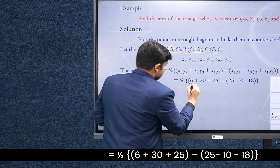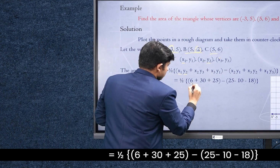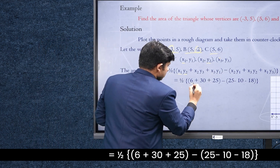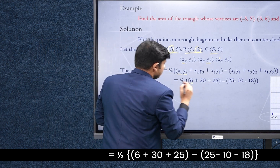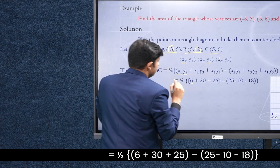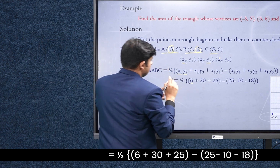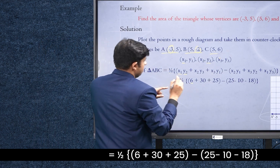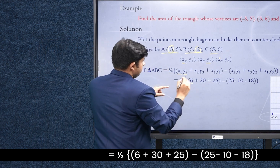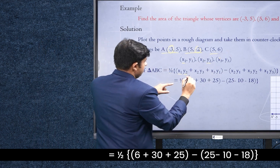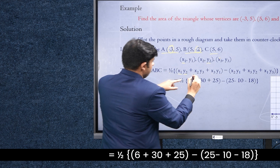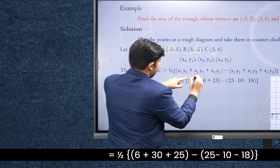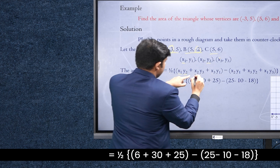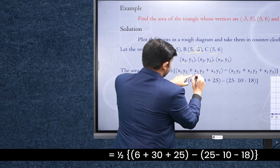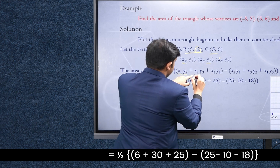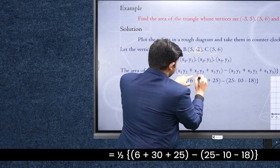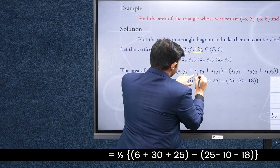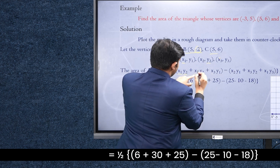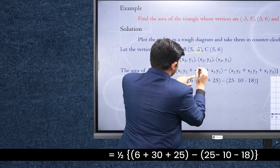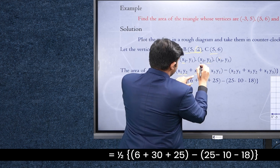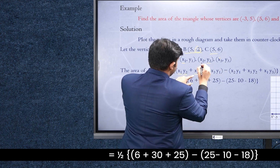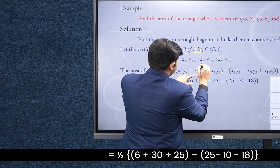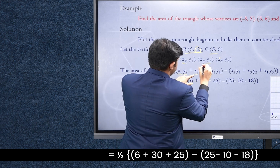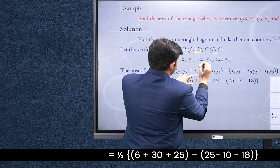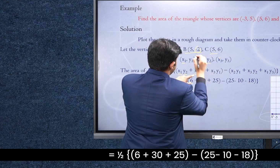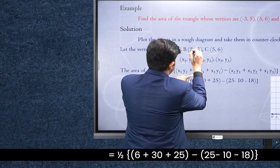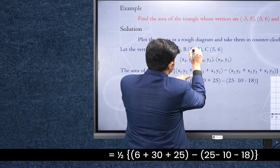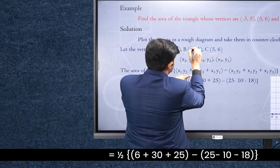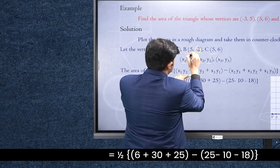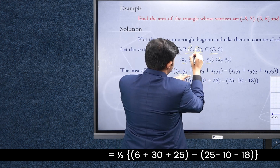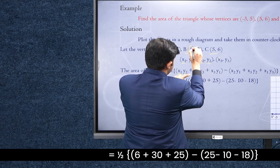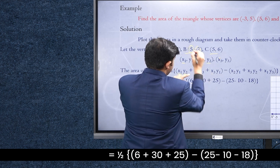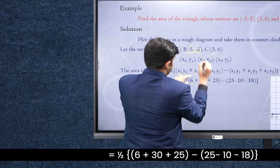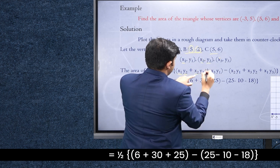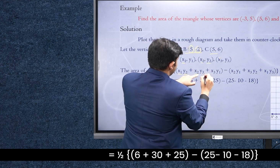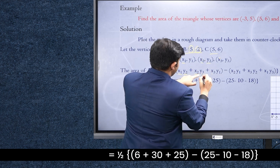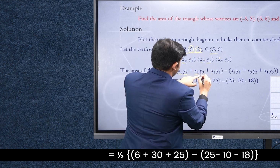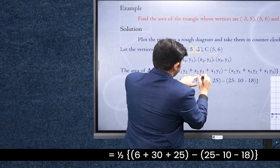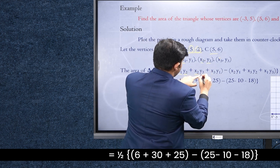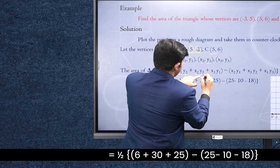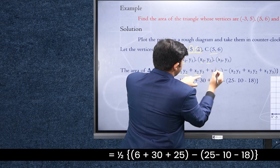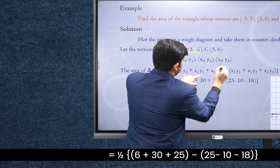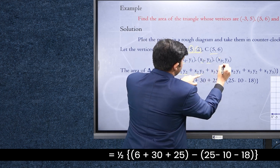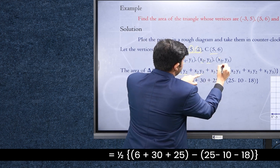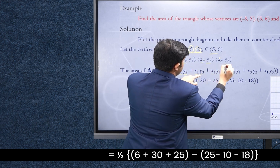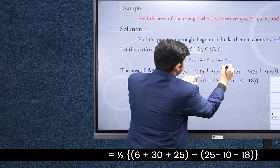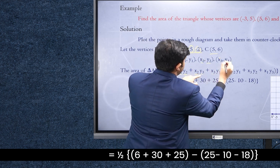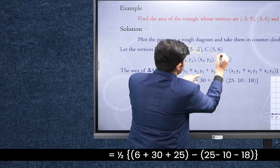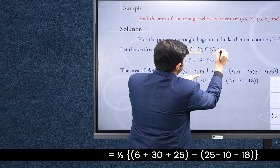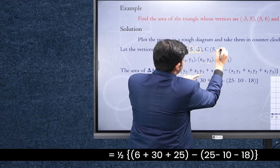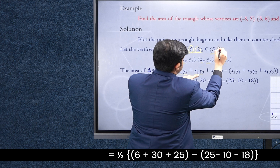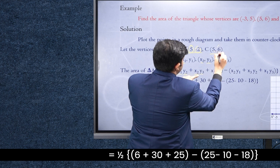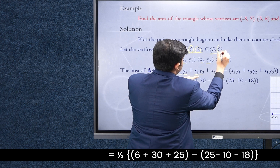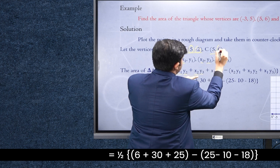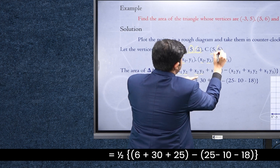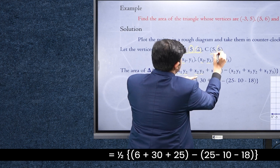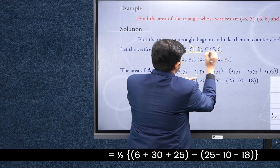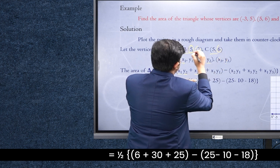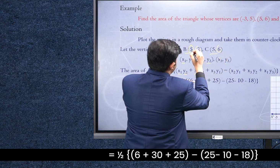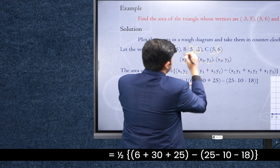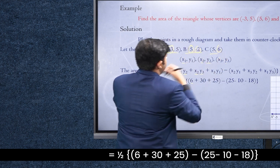half into 6 plus 30 plus 25 minus 25 minus